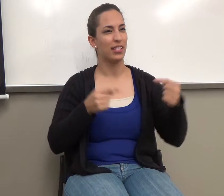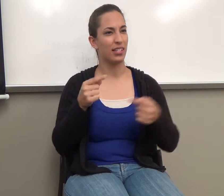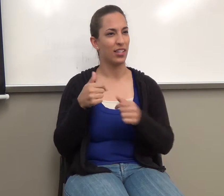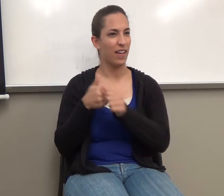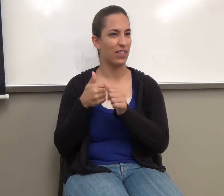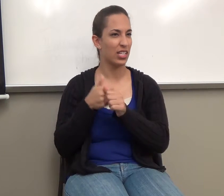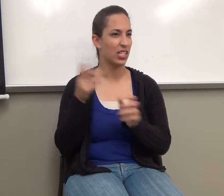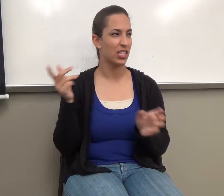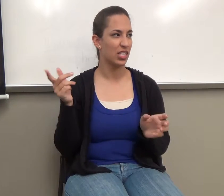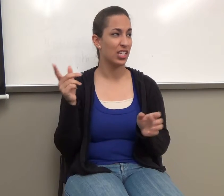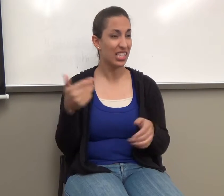an argument?